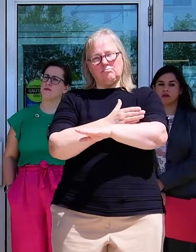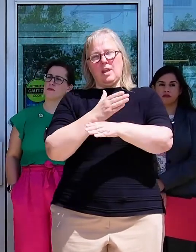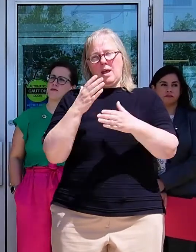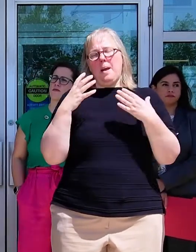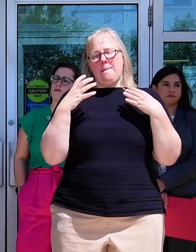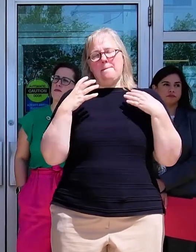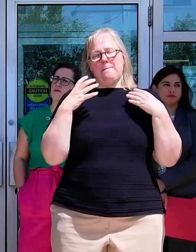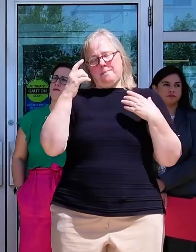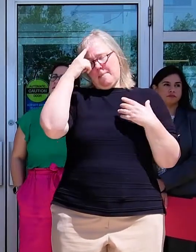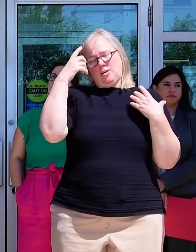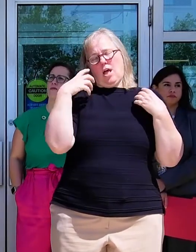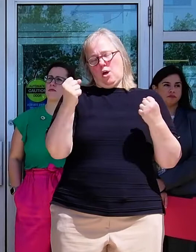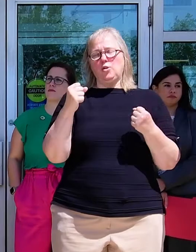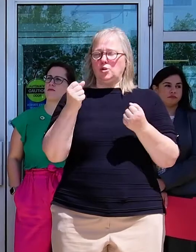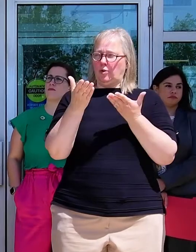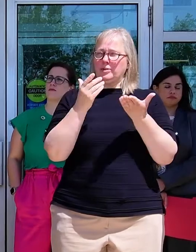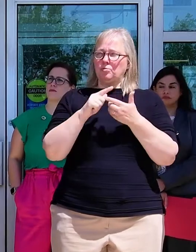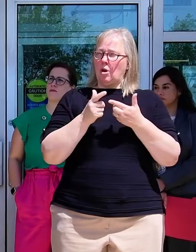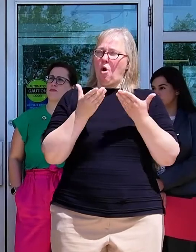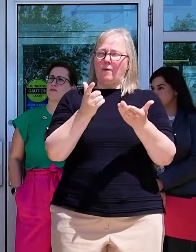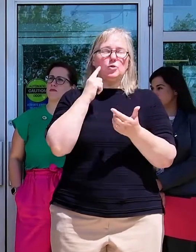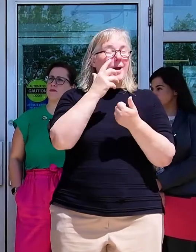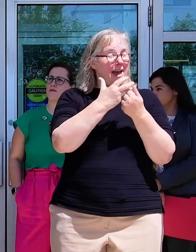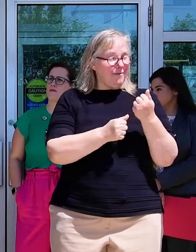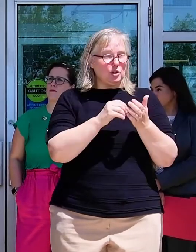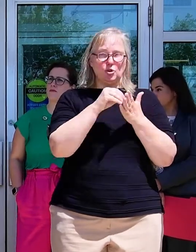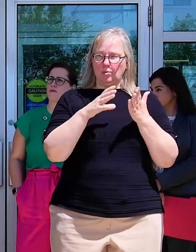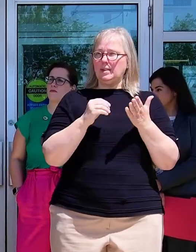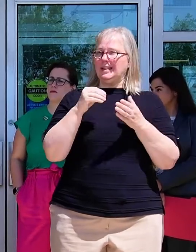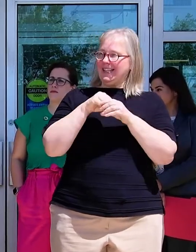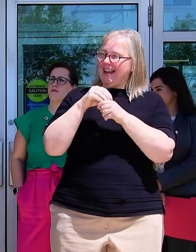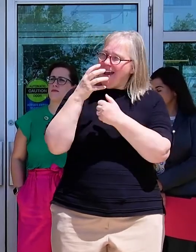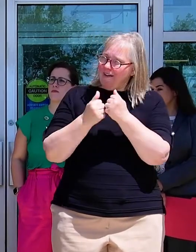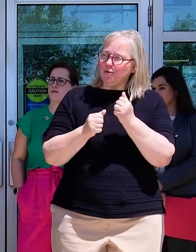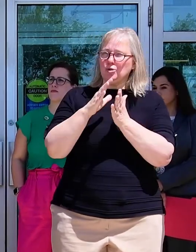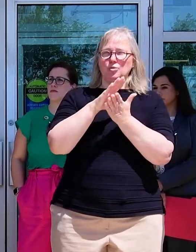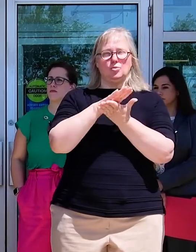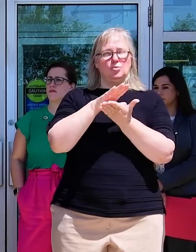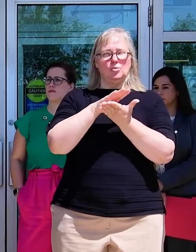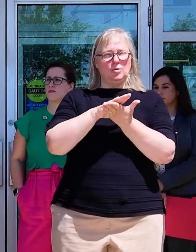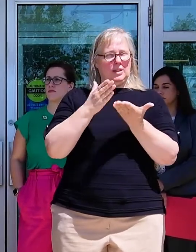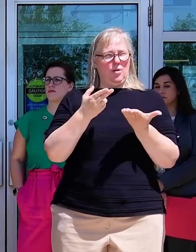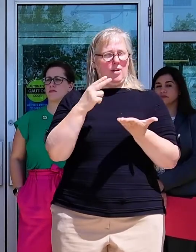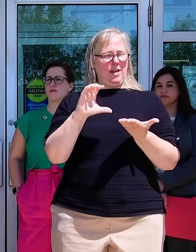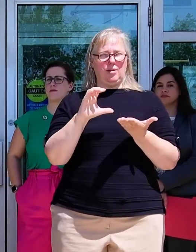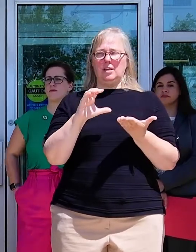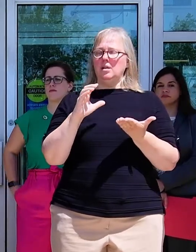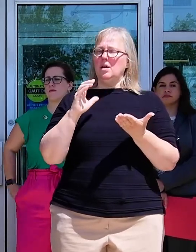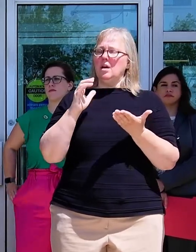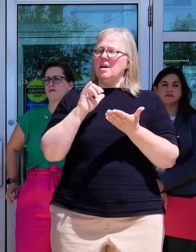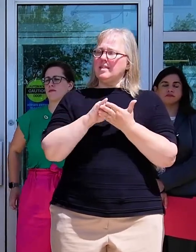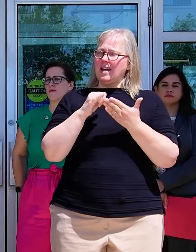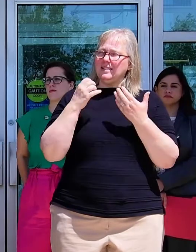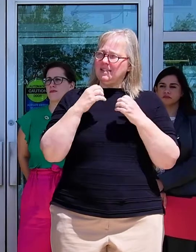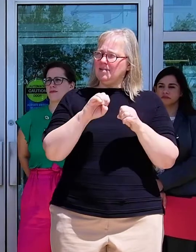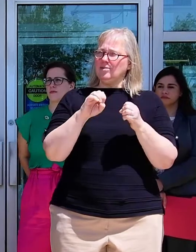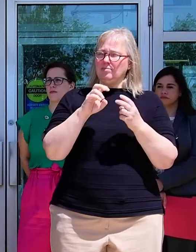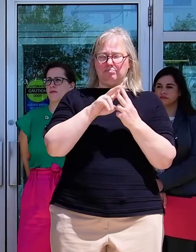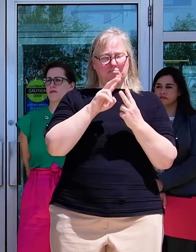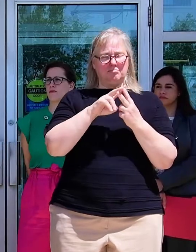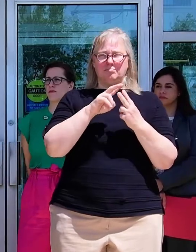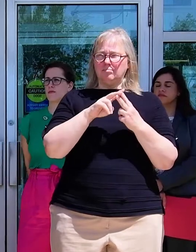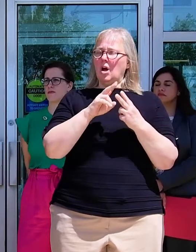offered to every student in every school in Howard County. These initiatives are tremendous examples of